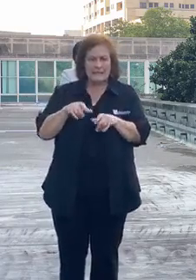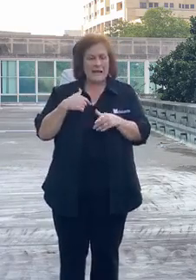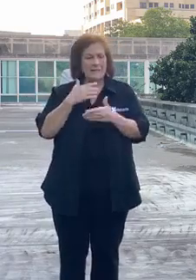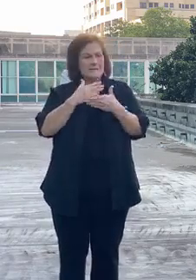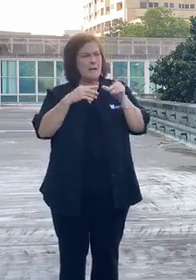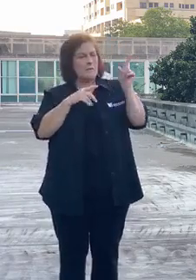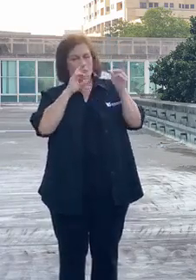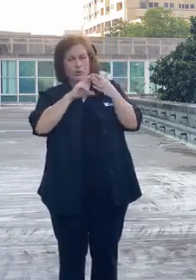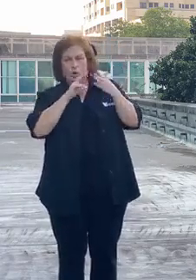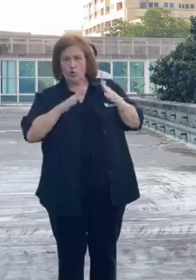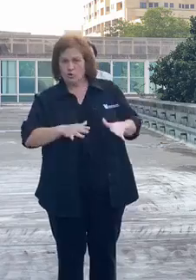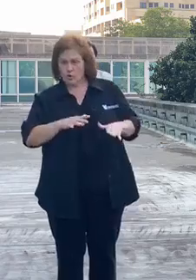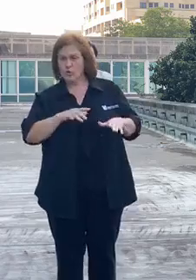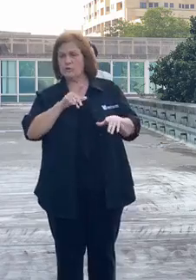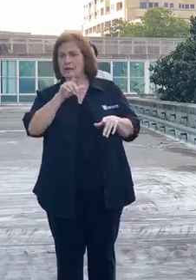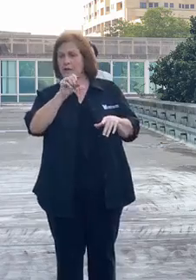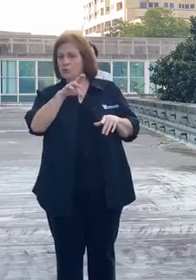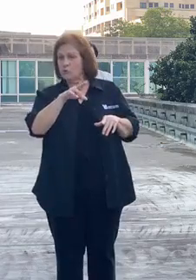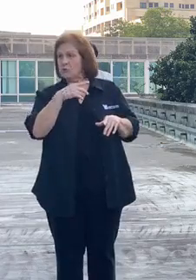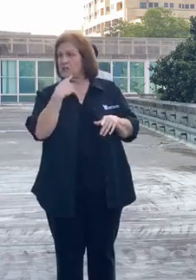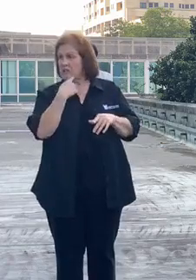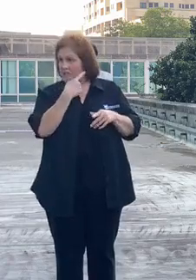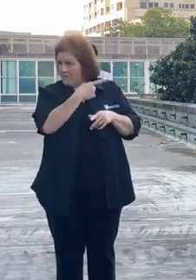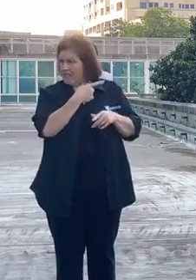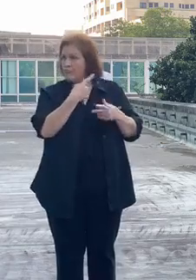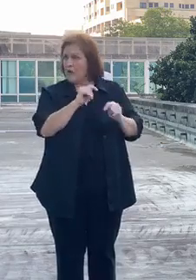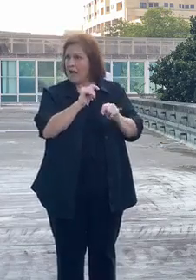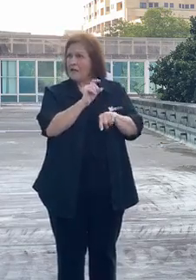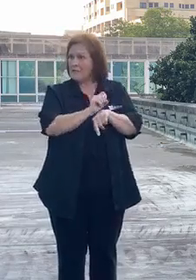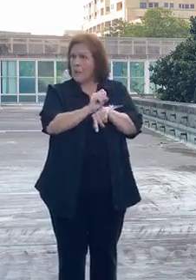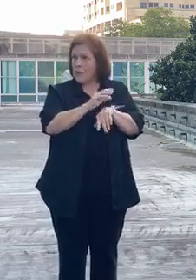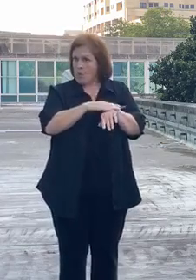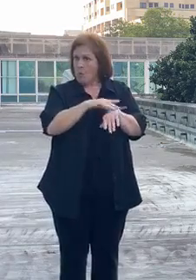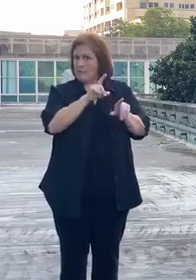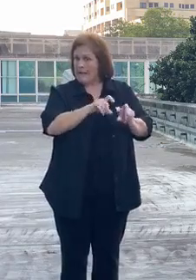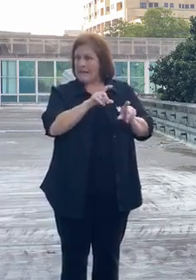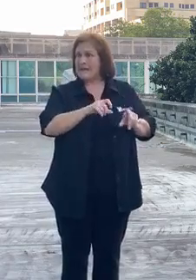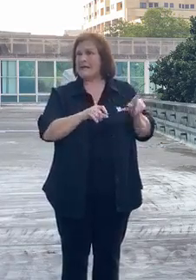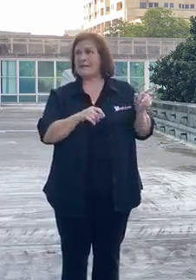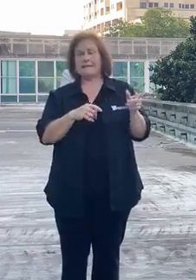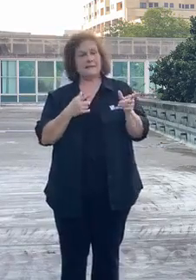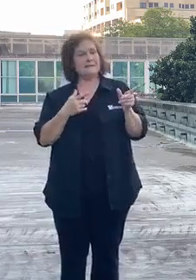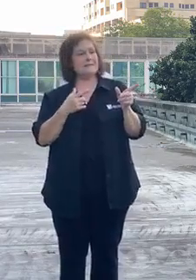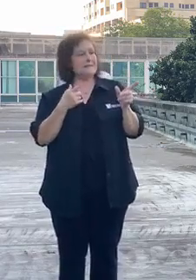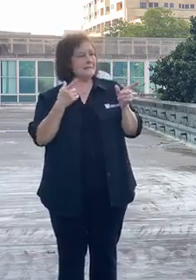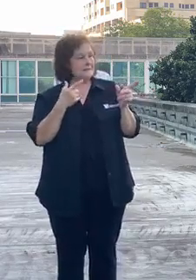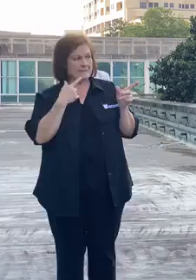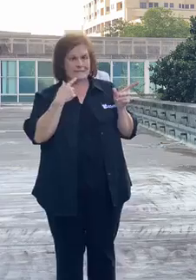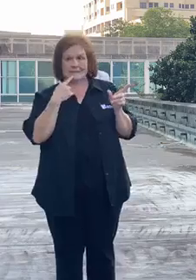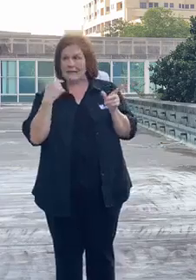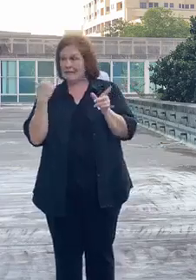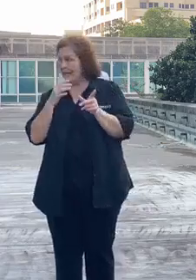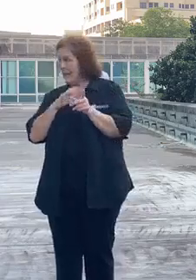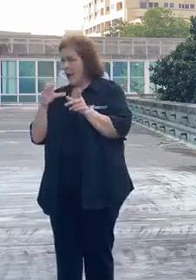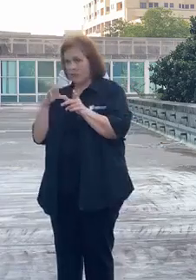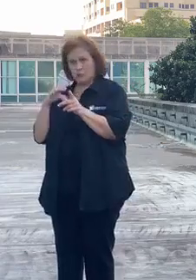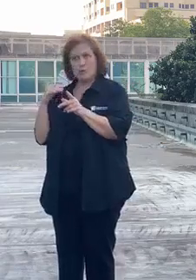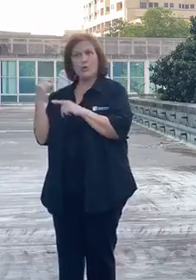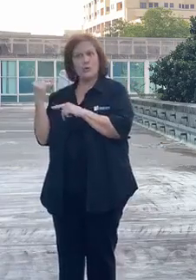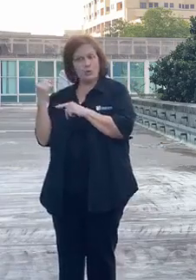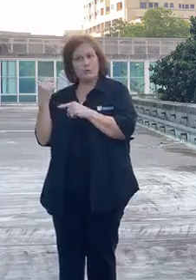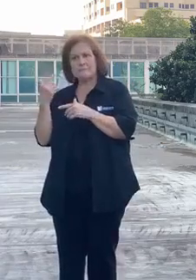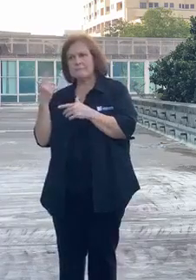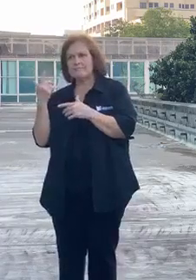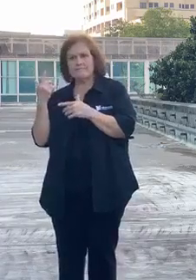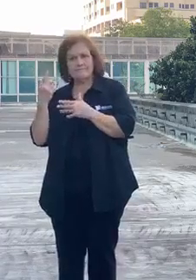researchers at LSU who might be working on one themselves. So we are tracking this very closely. Councilmember Moreno also has been very